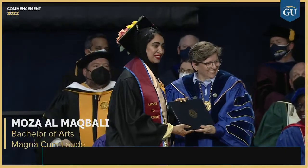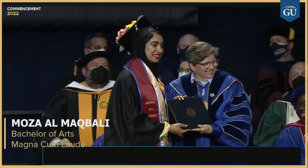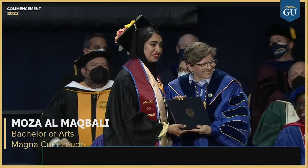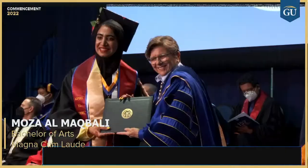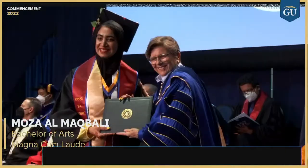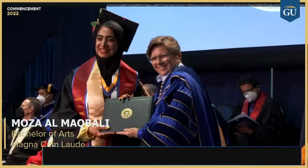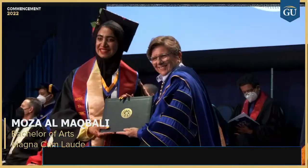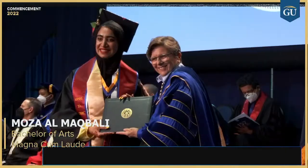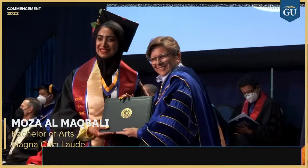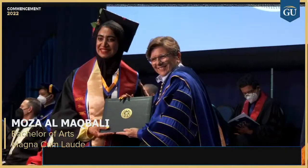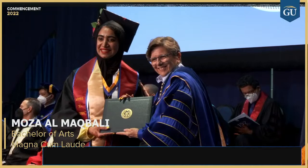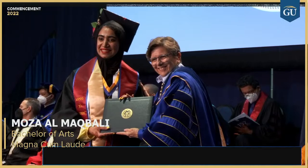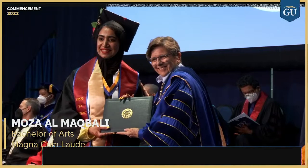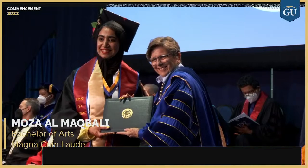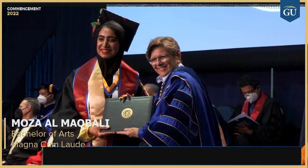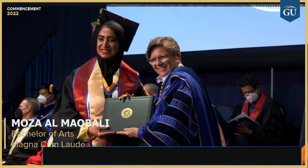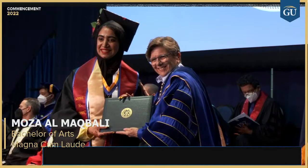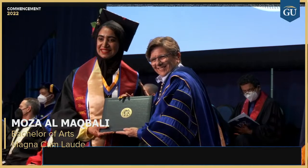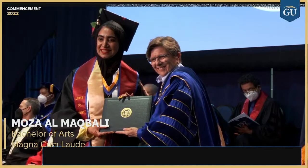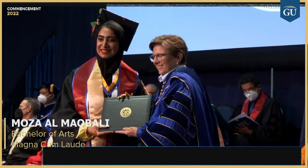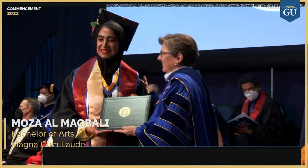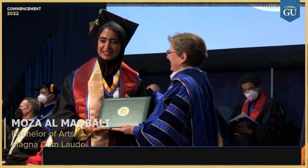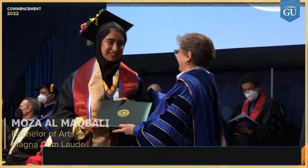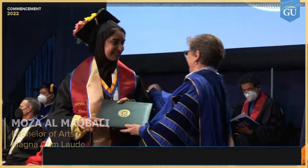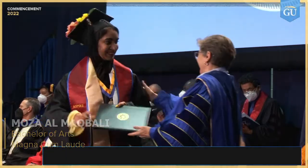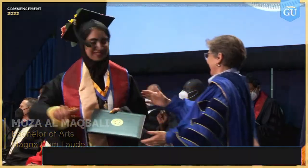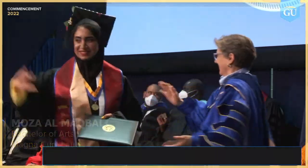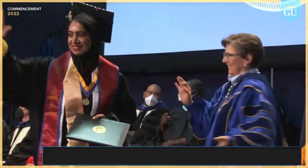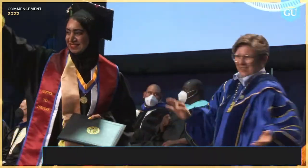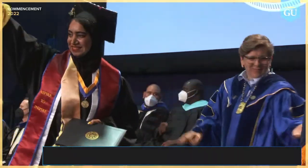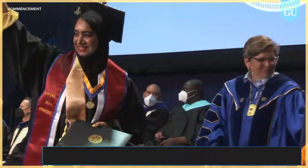Glenn Allman, Bachelor of Arts.